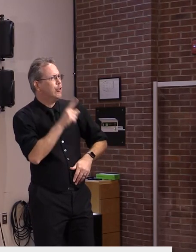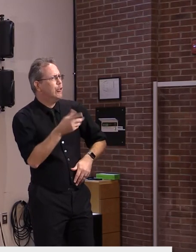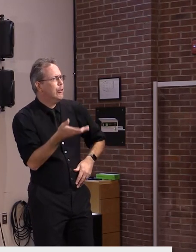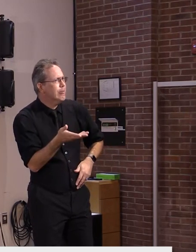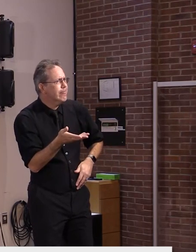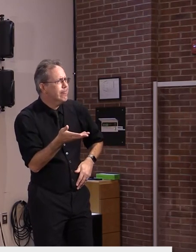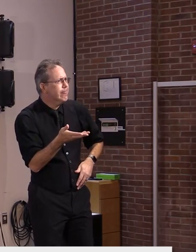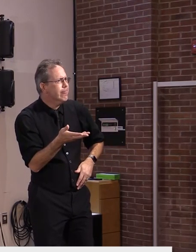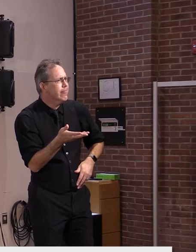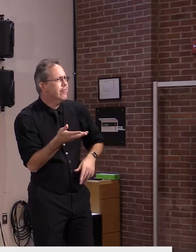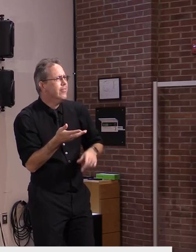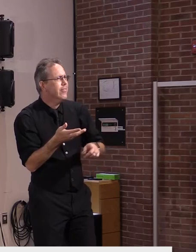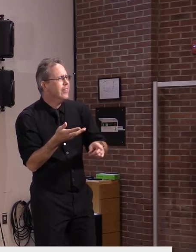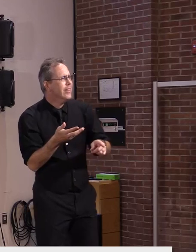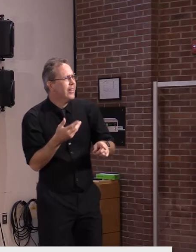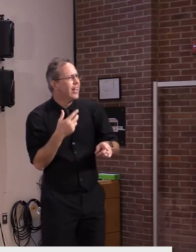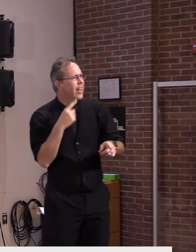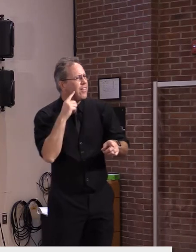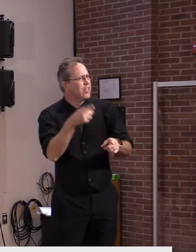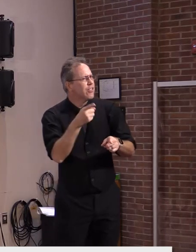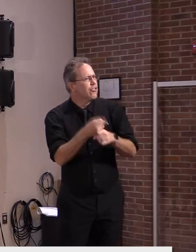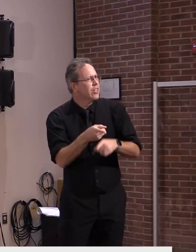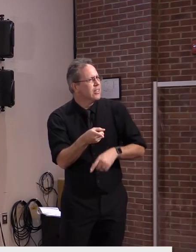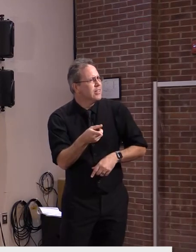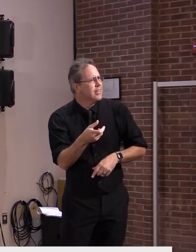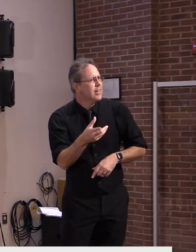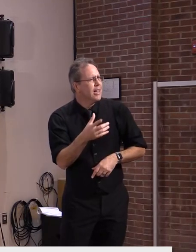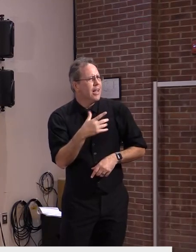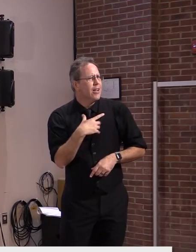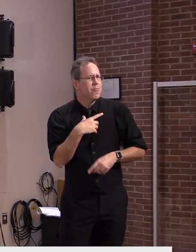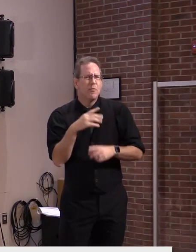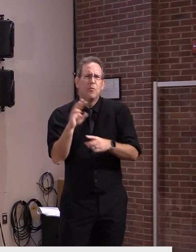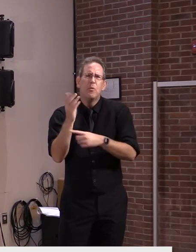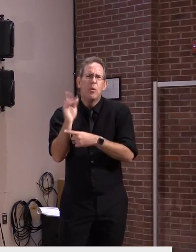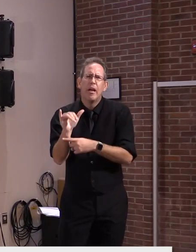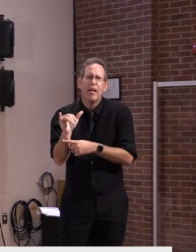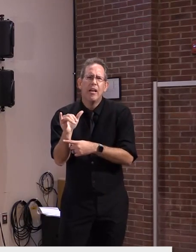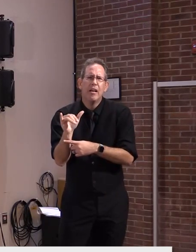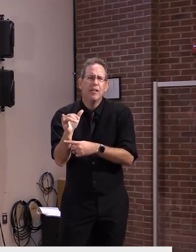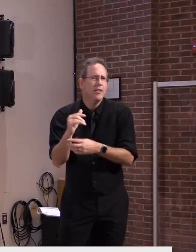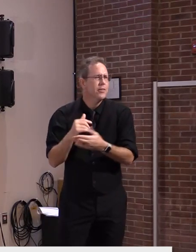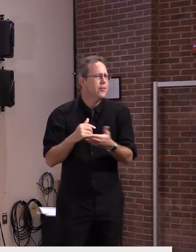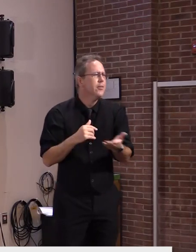you explain that? I mean, why would that be?